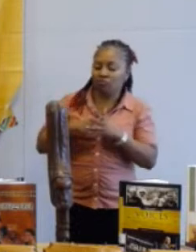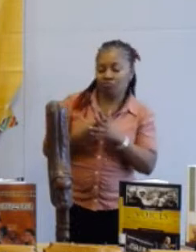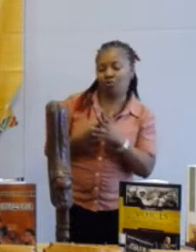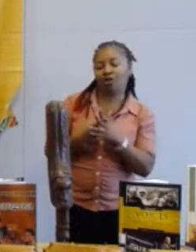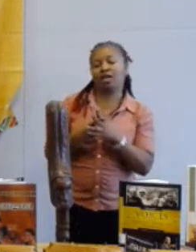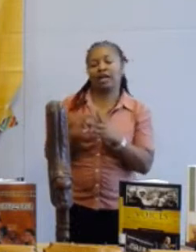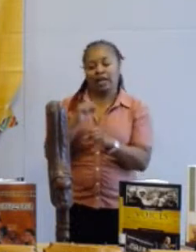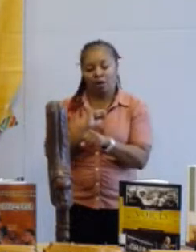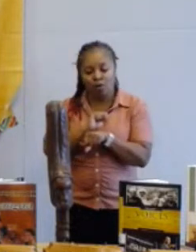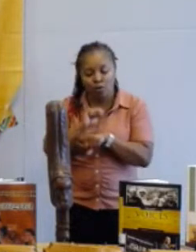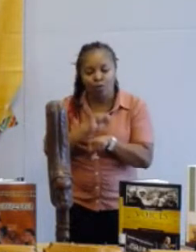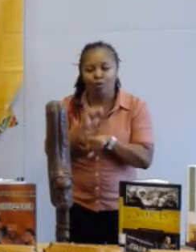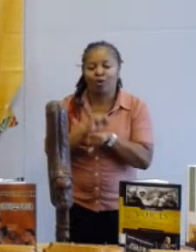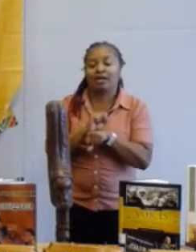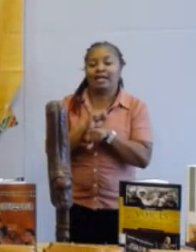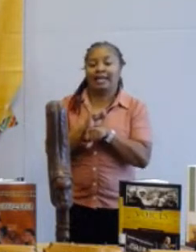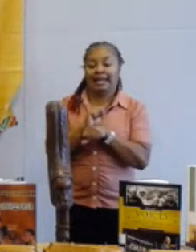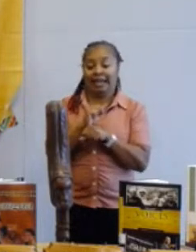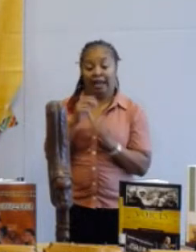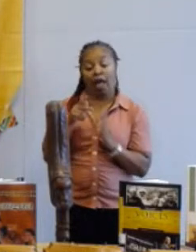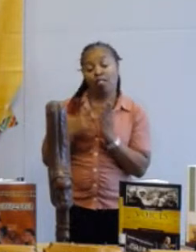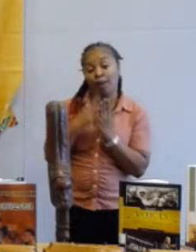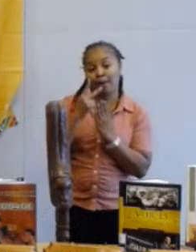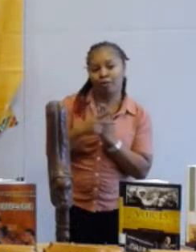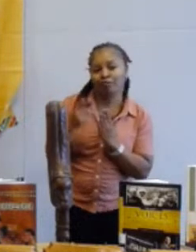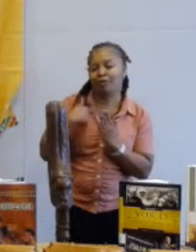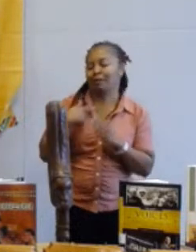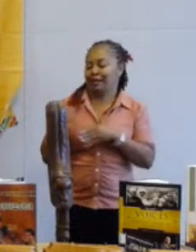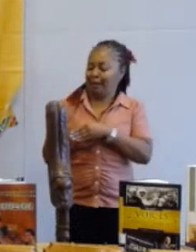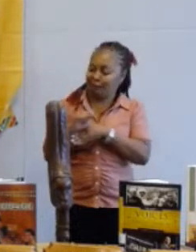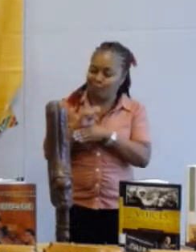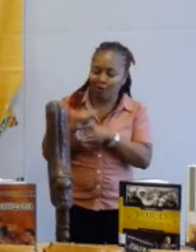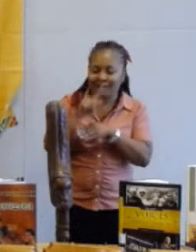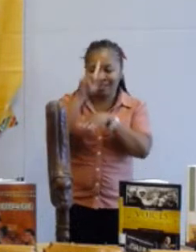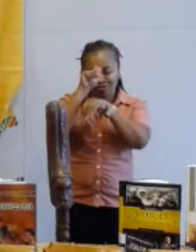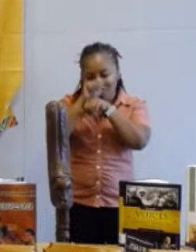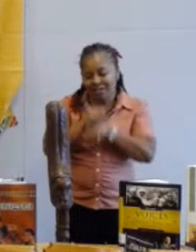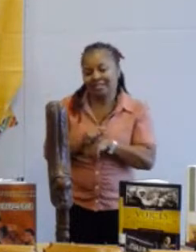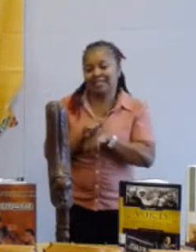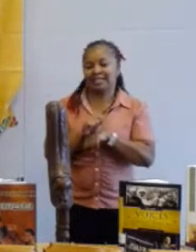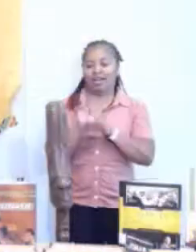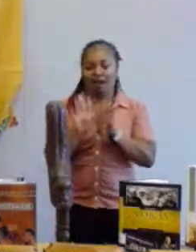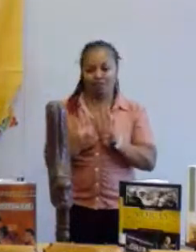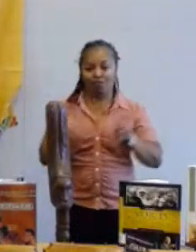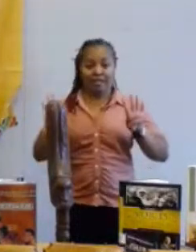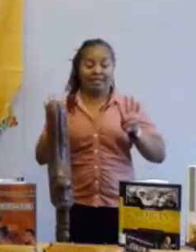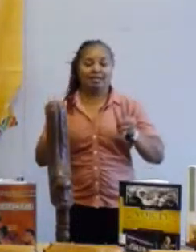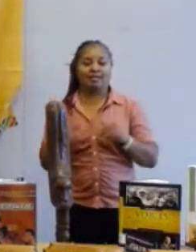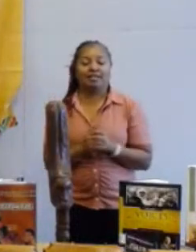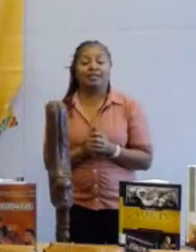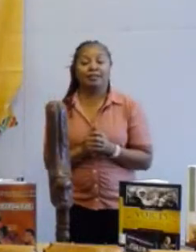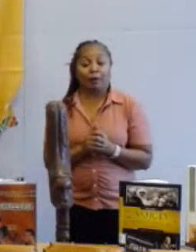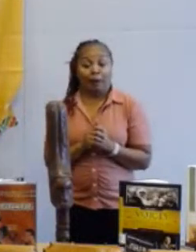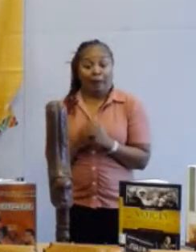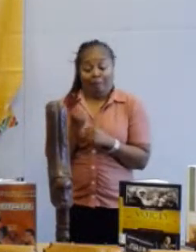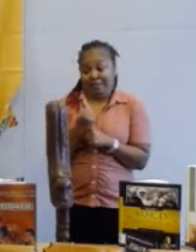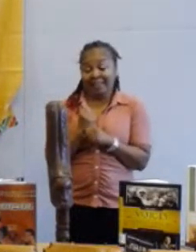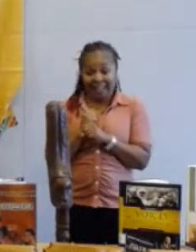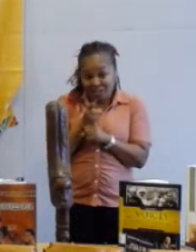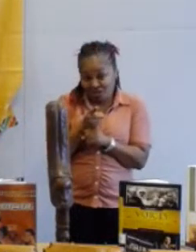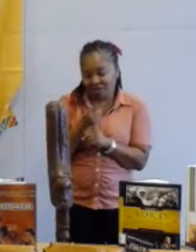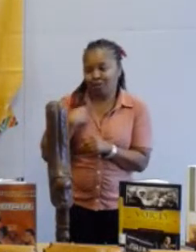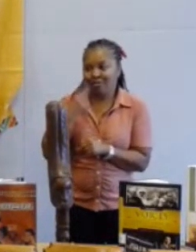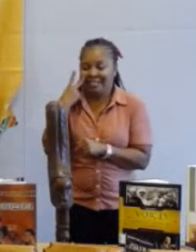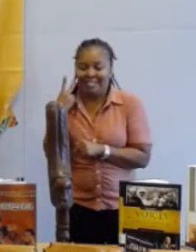into and nurtured into the practices and traditions of Kwanzaa. So maybe next year you will be seeing them do